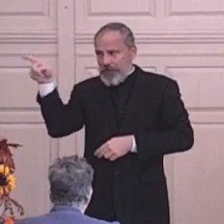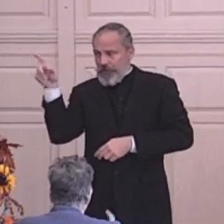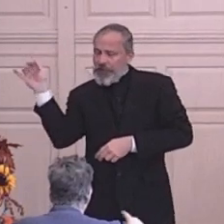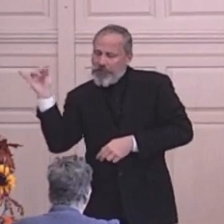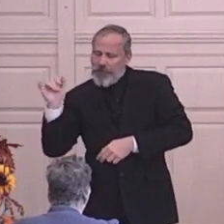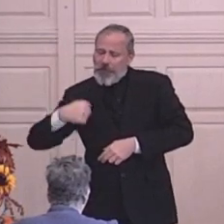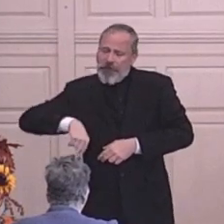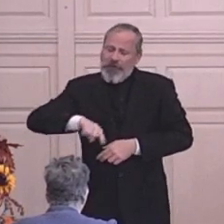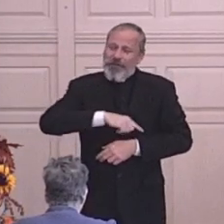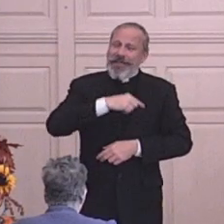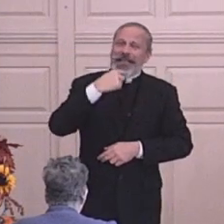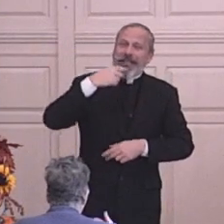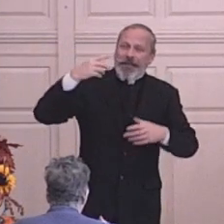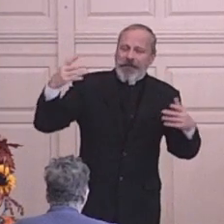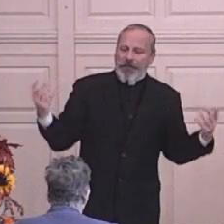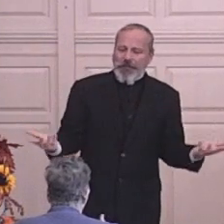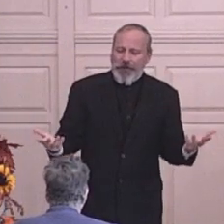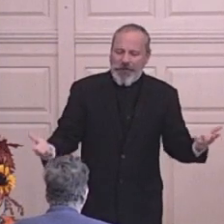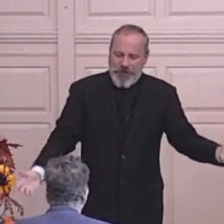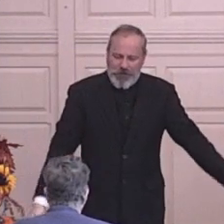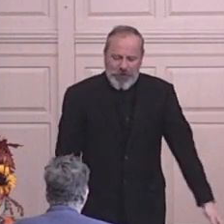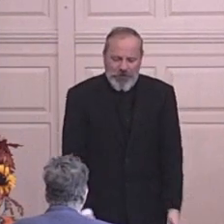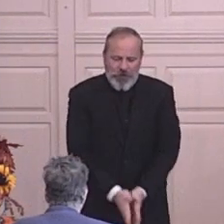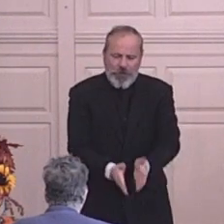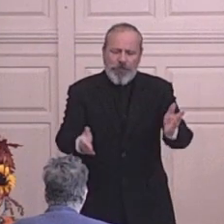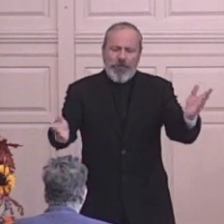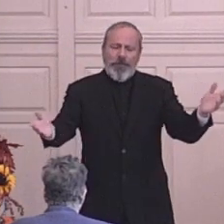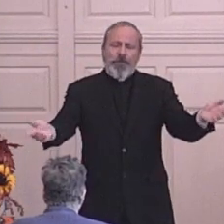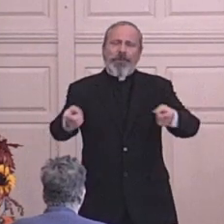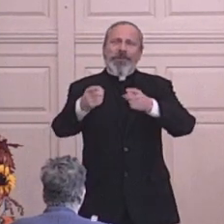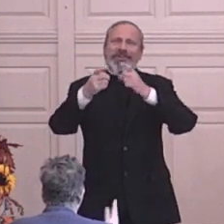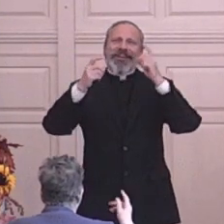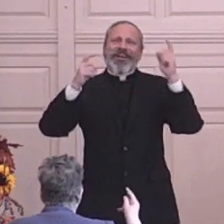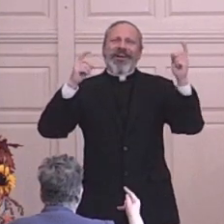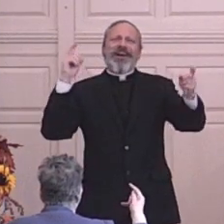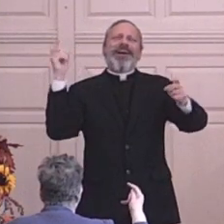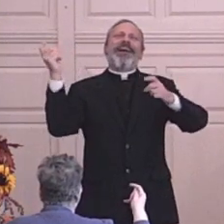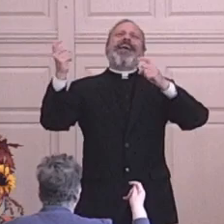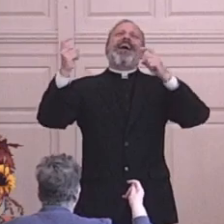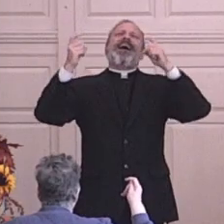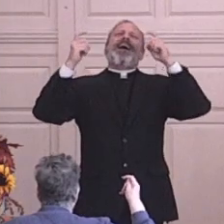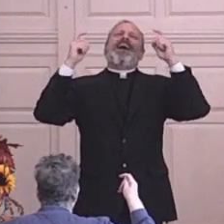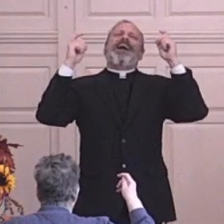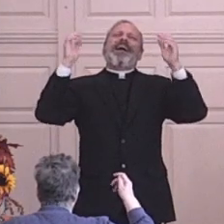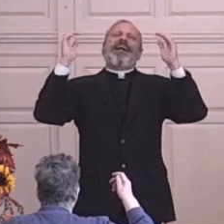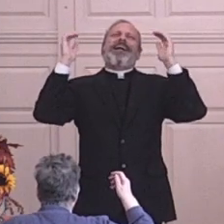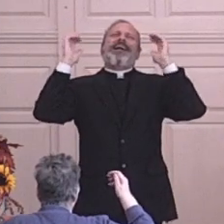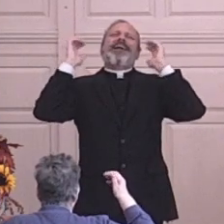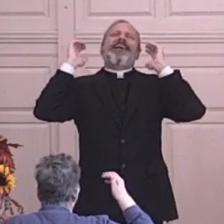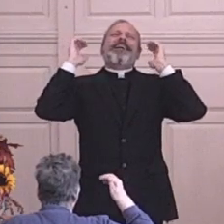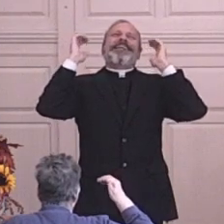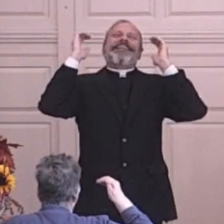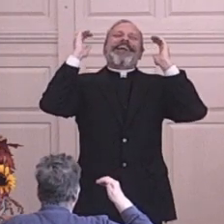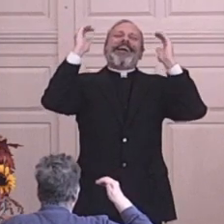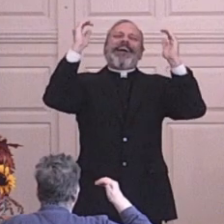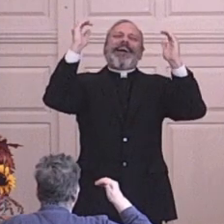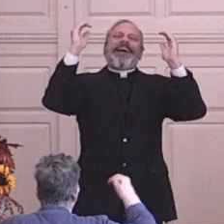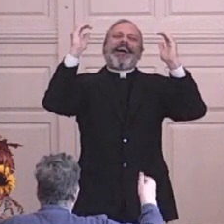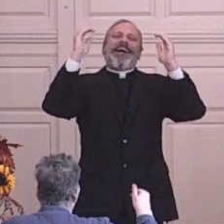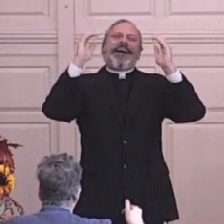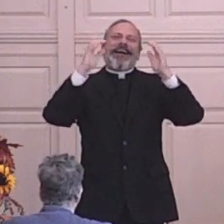Comes in the name of the Lord. Hosanna in